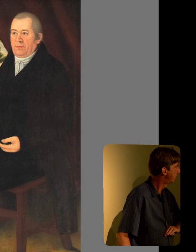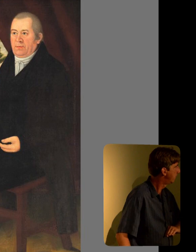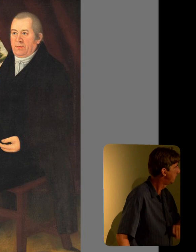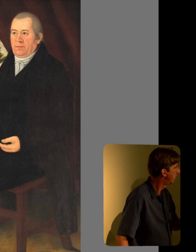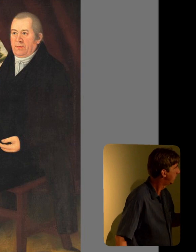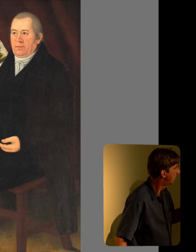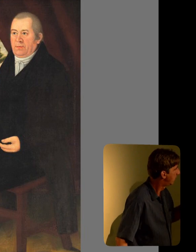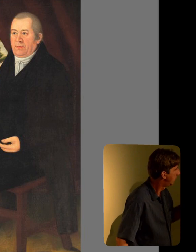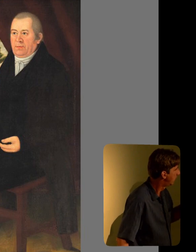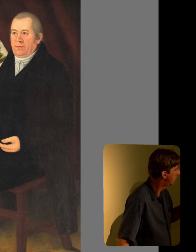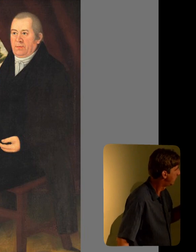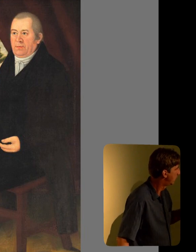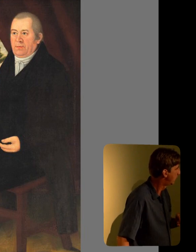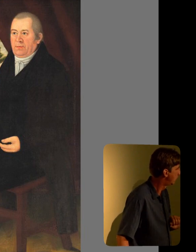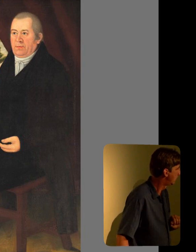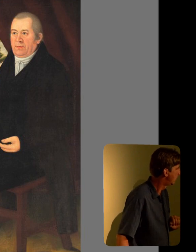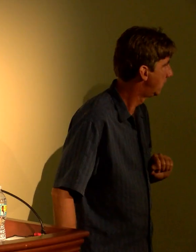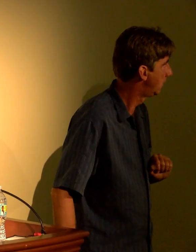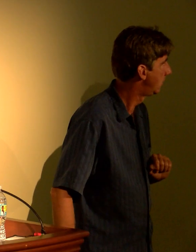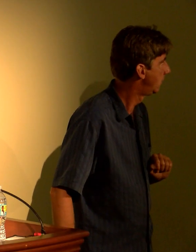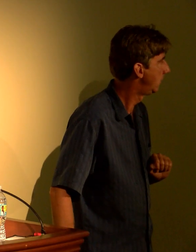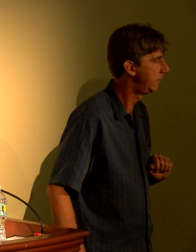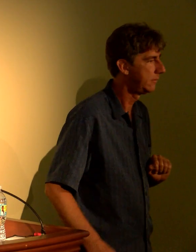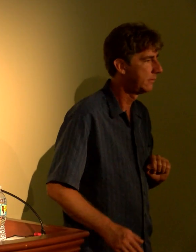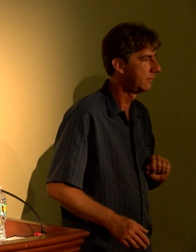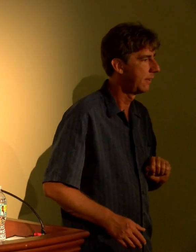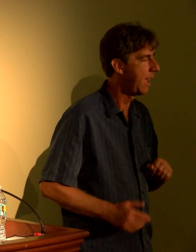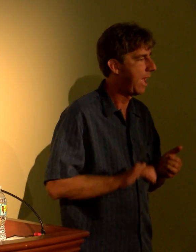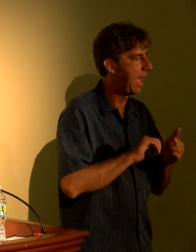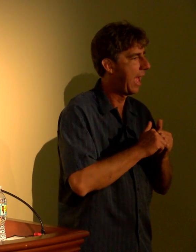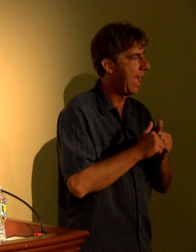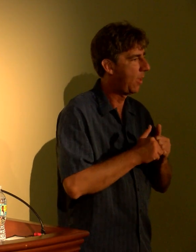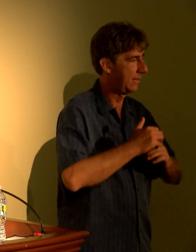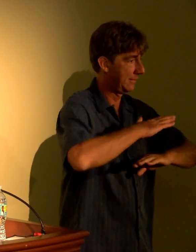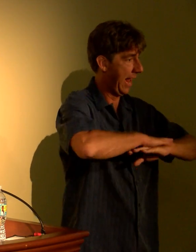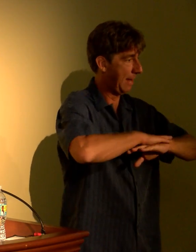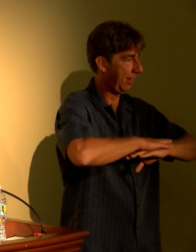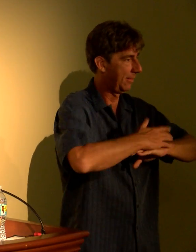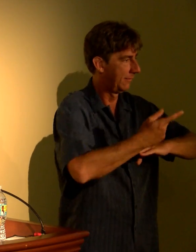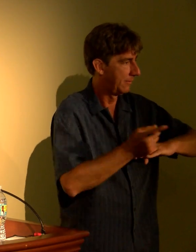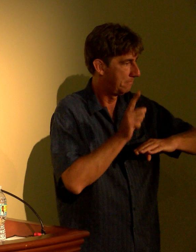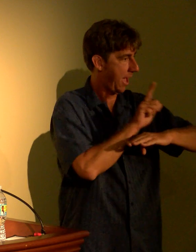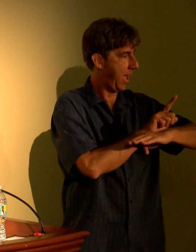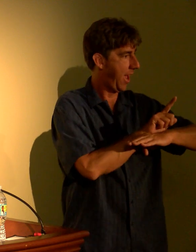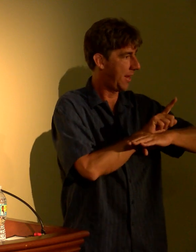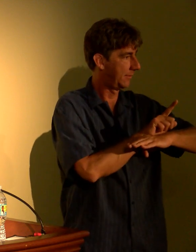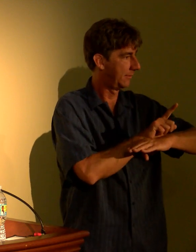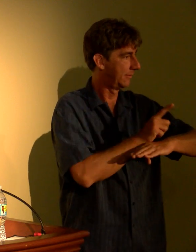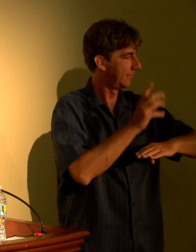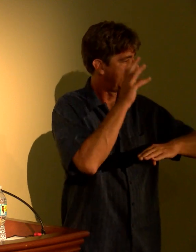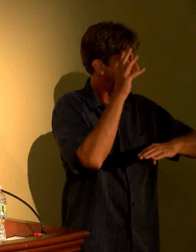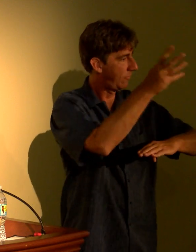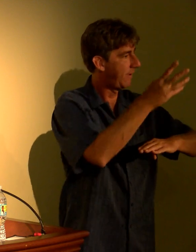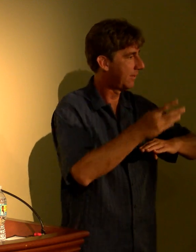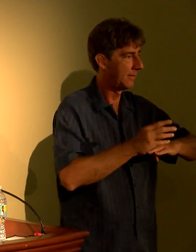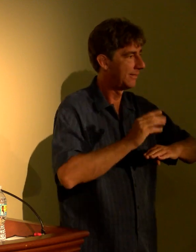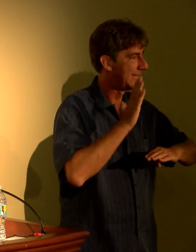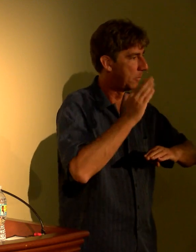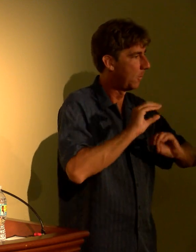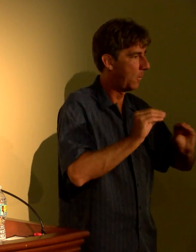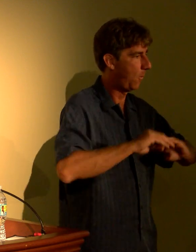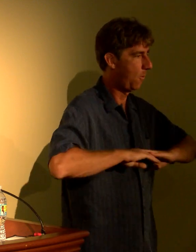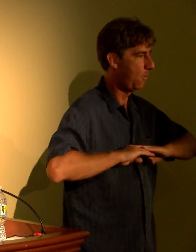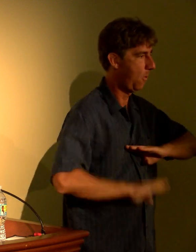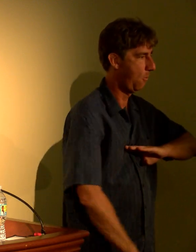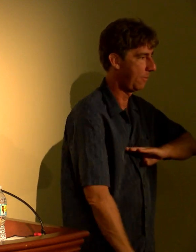That may have been the only way that he could have fit her behind that drop leaf table, and he improvised, and he did it. And that's what a lot